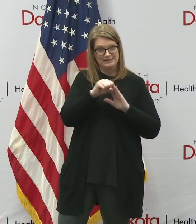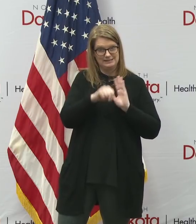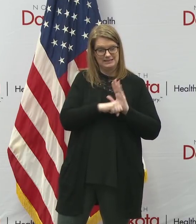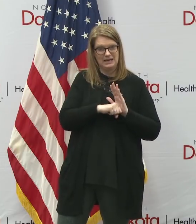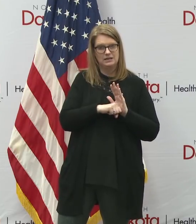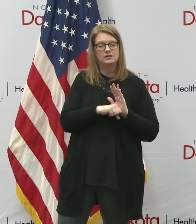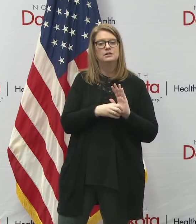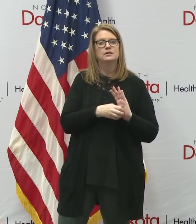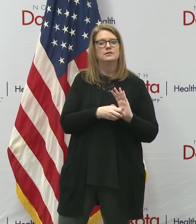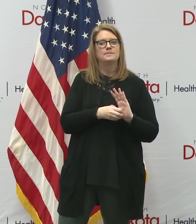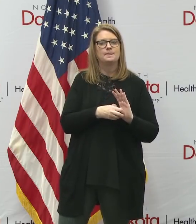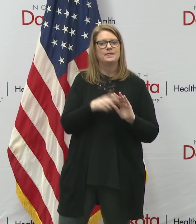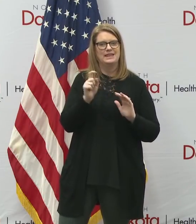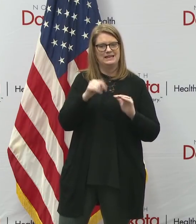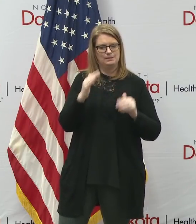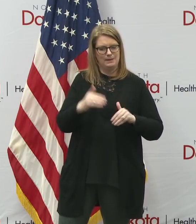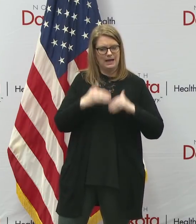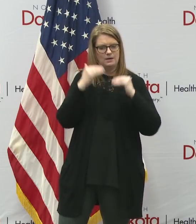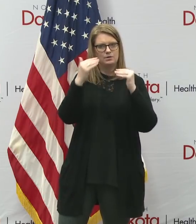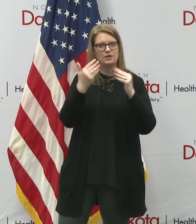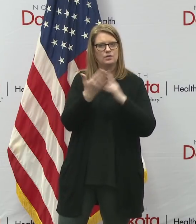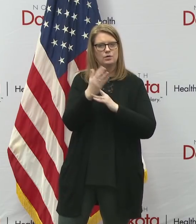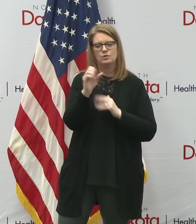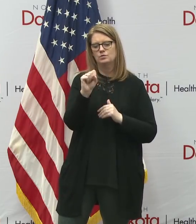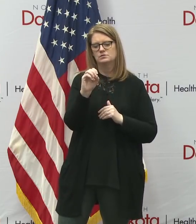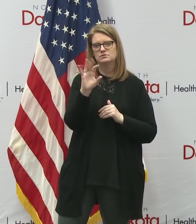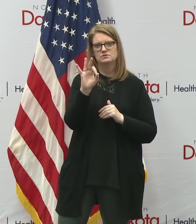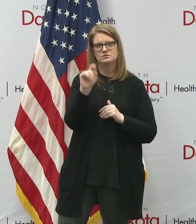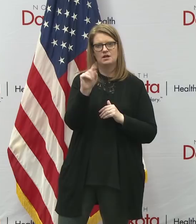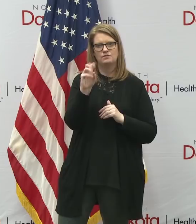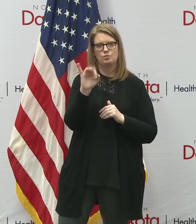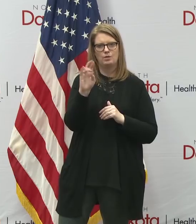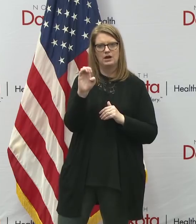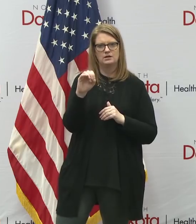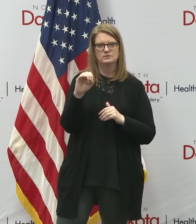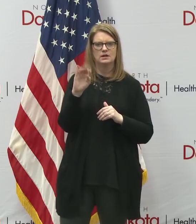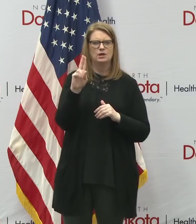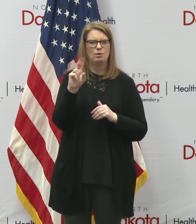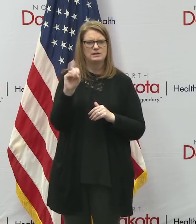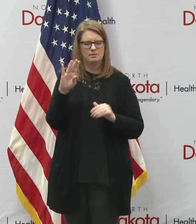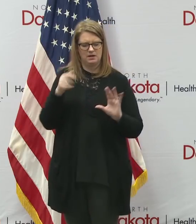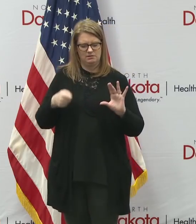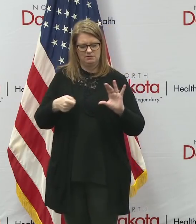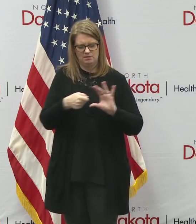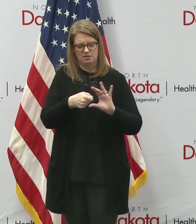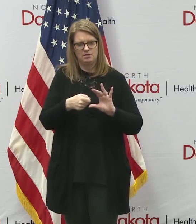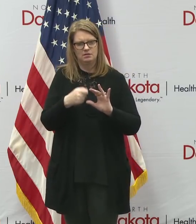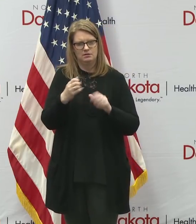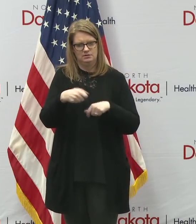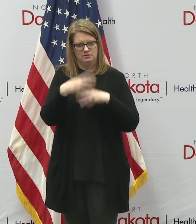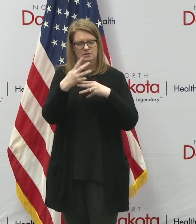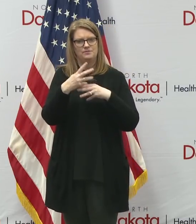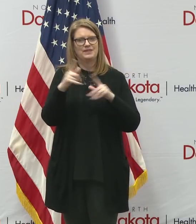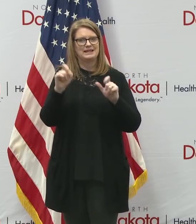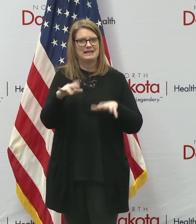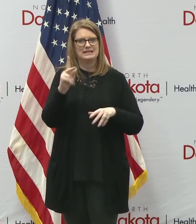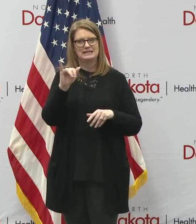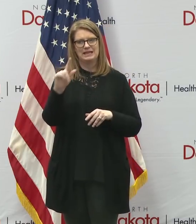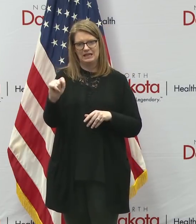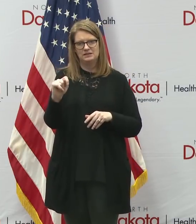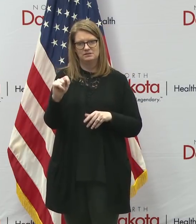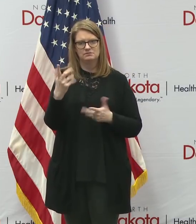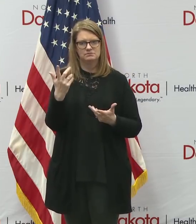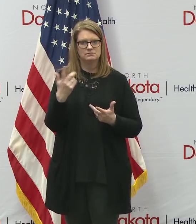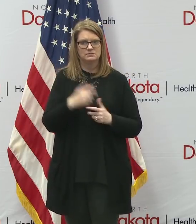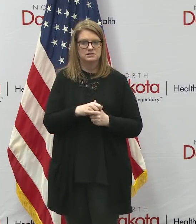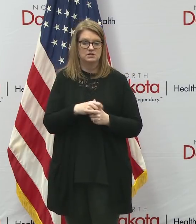They need to be upgraded through a software upgrade, a USB jump drive upgrade, and then getting the test kits. So it'll take some time to